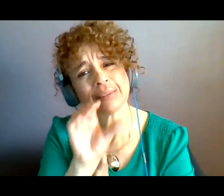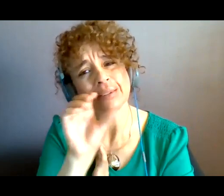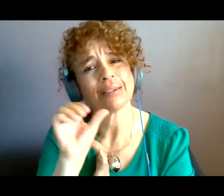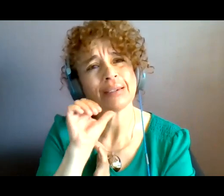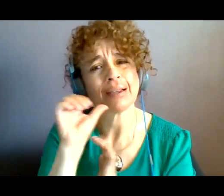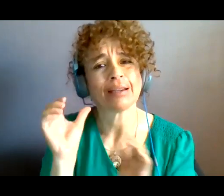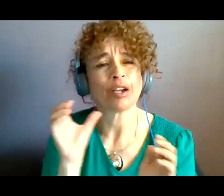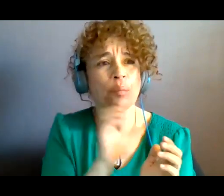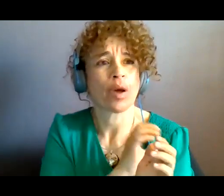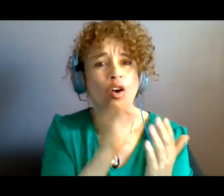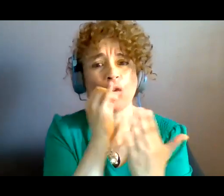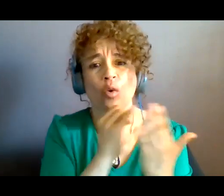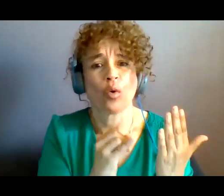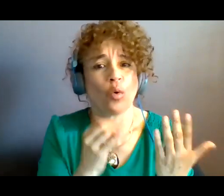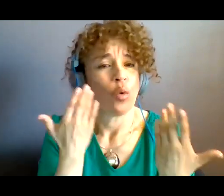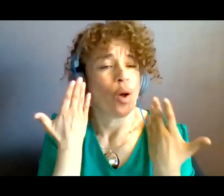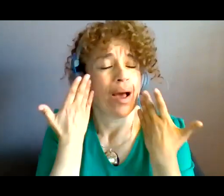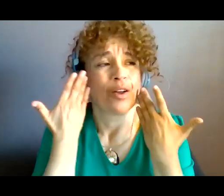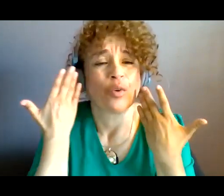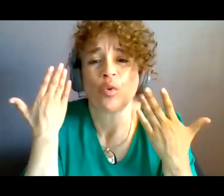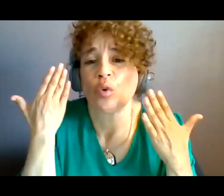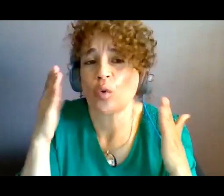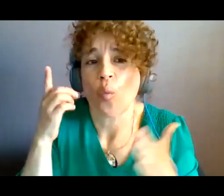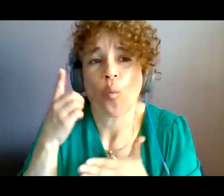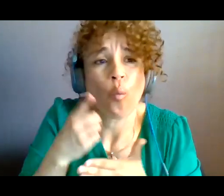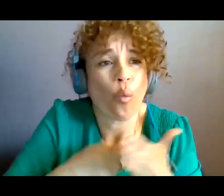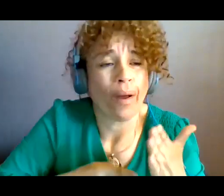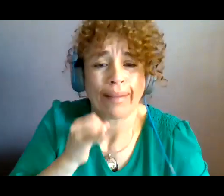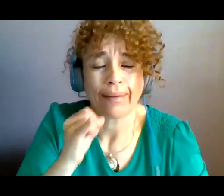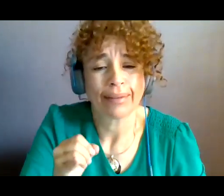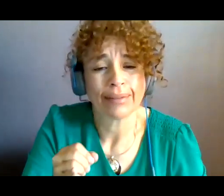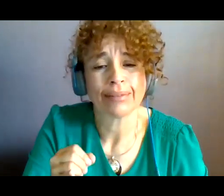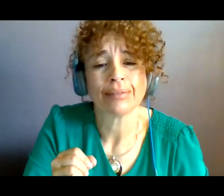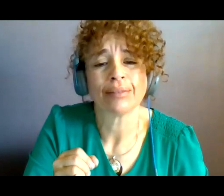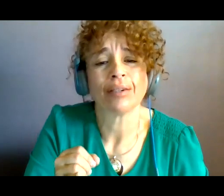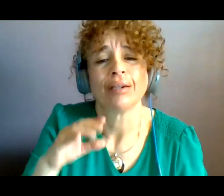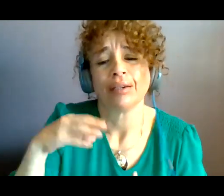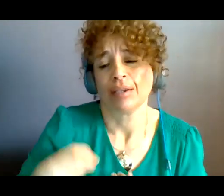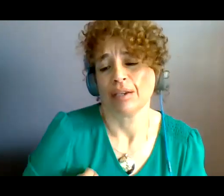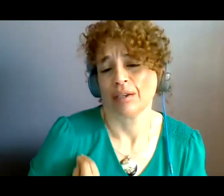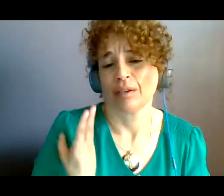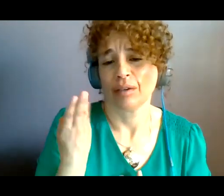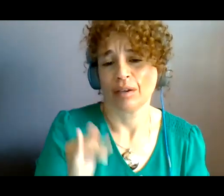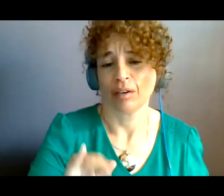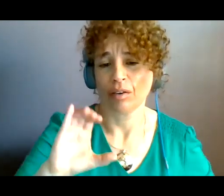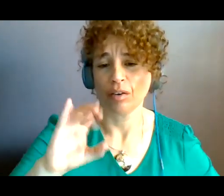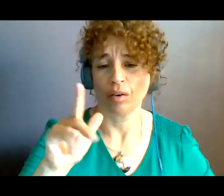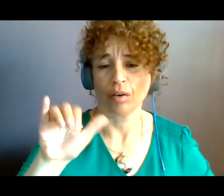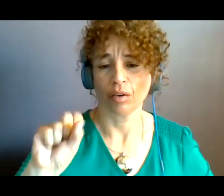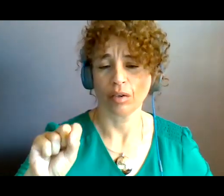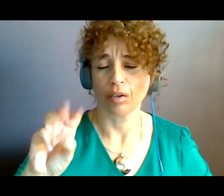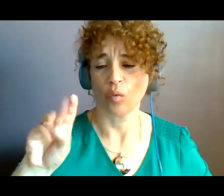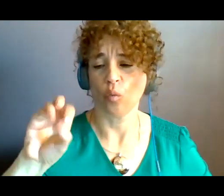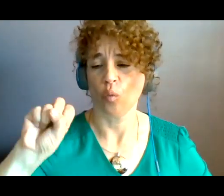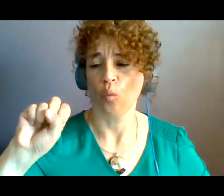power of art, I don't know what is. There's a poem by Charles